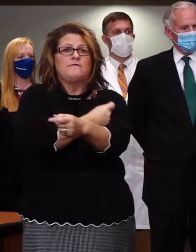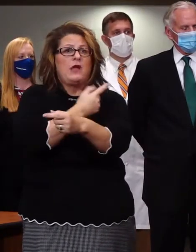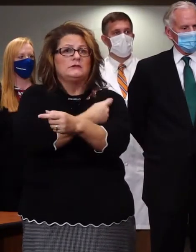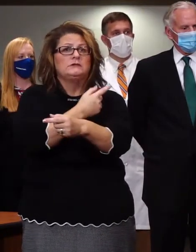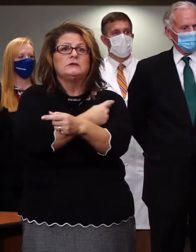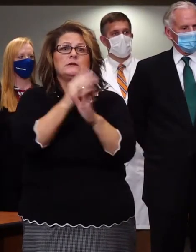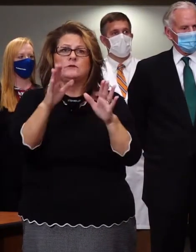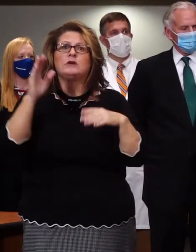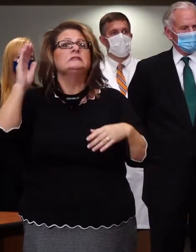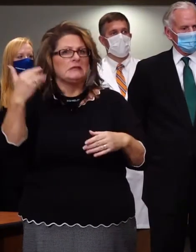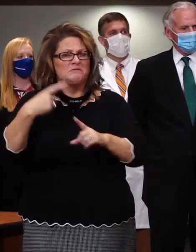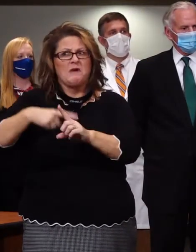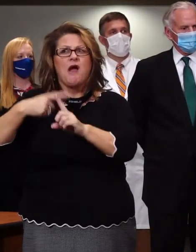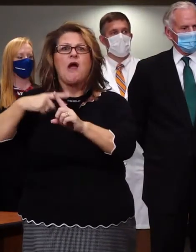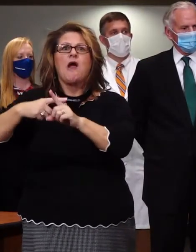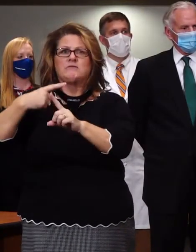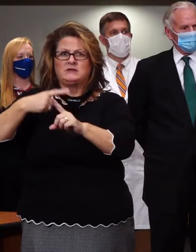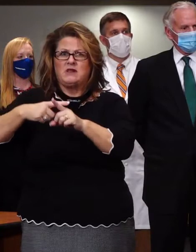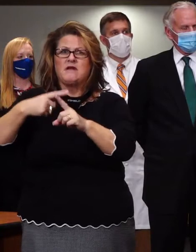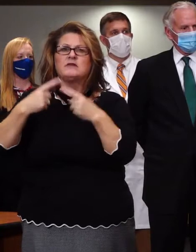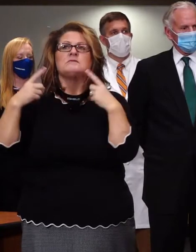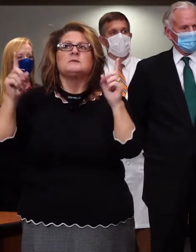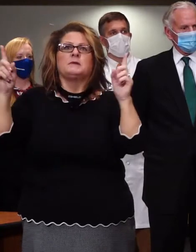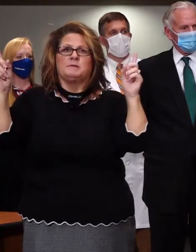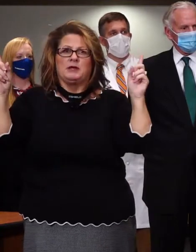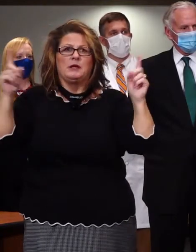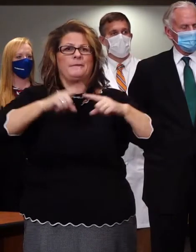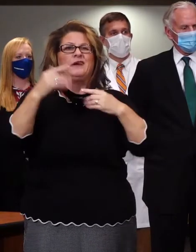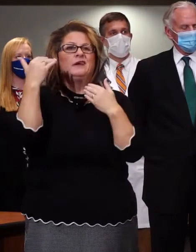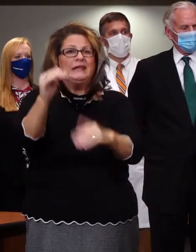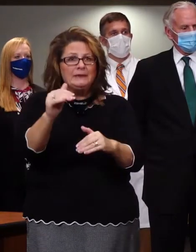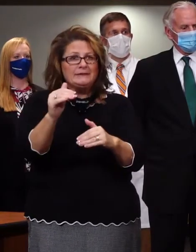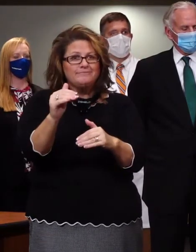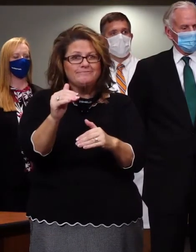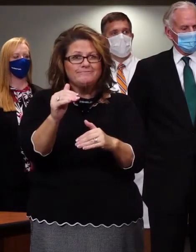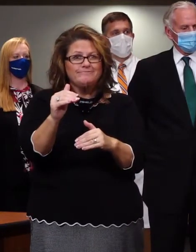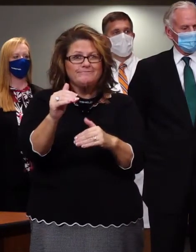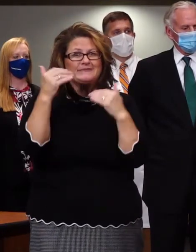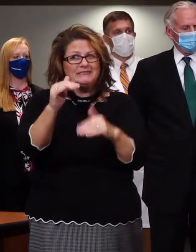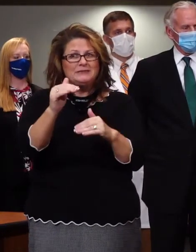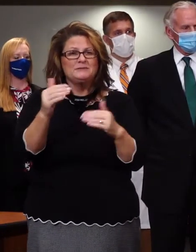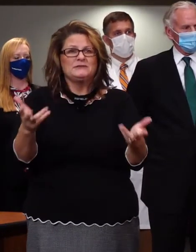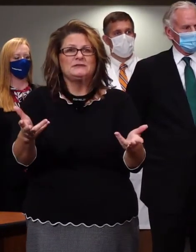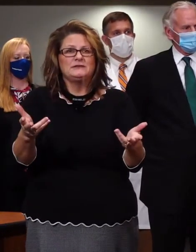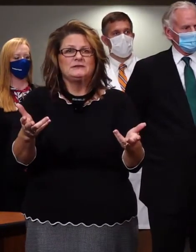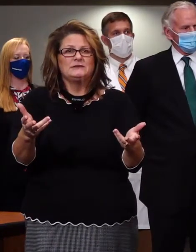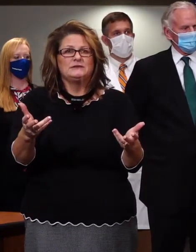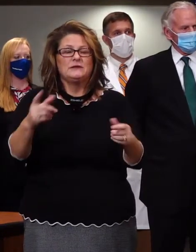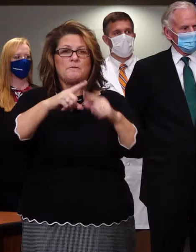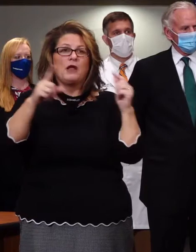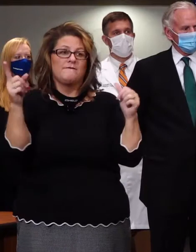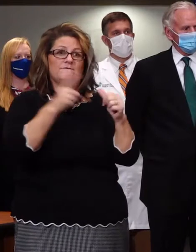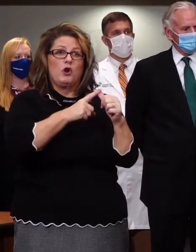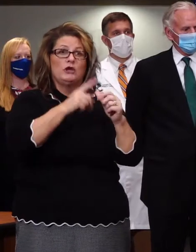projected effectiveness of these vaccines, but the fact that they will be in limited supply for those who are, initially,